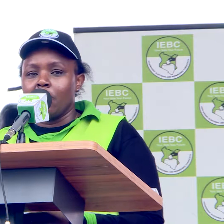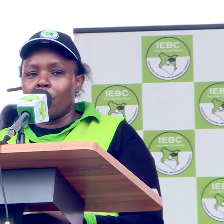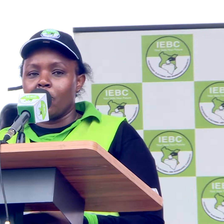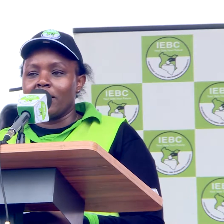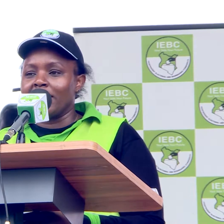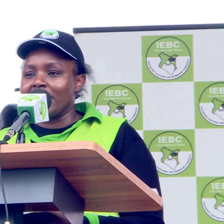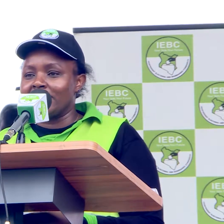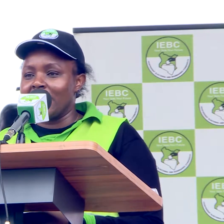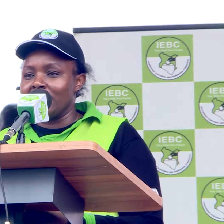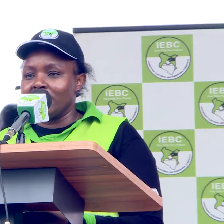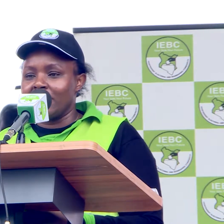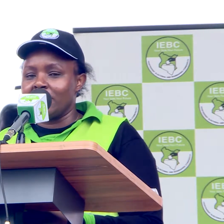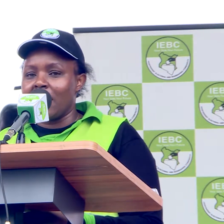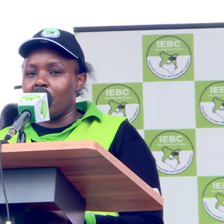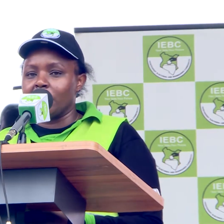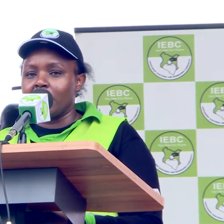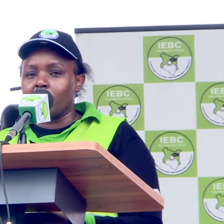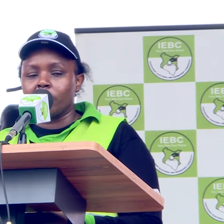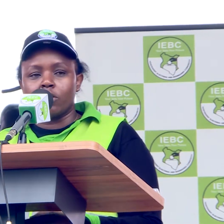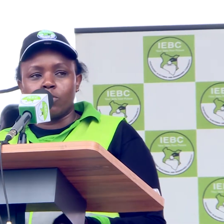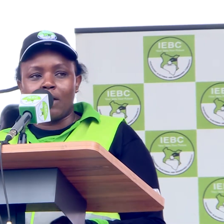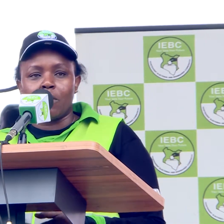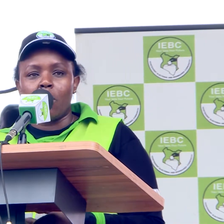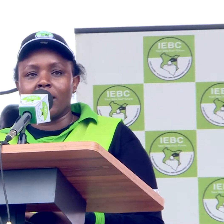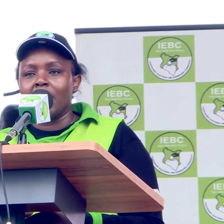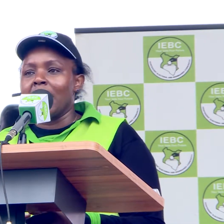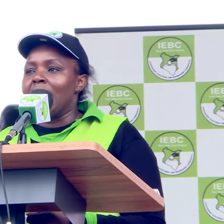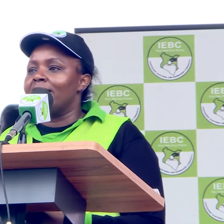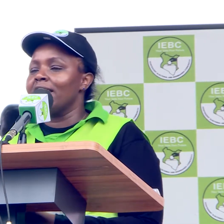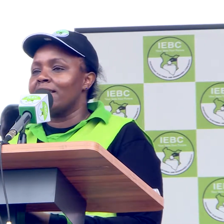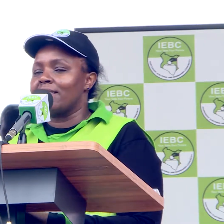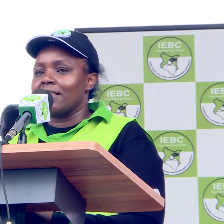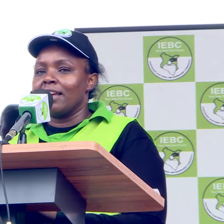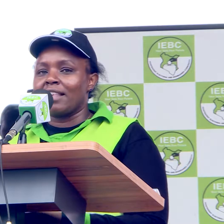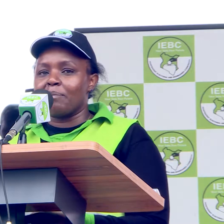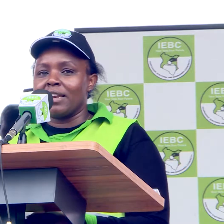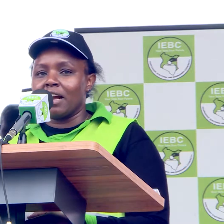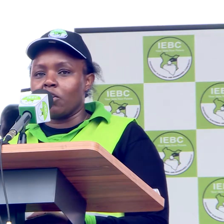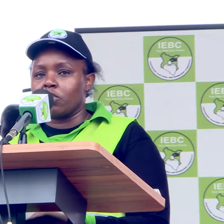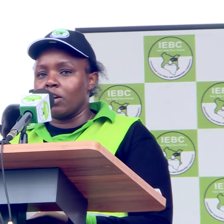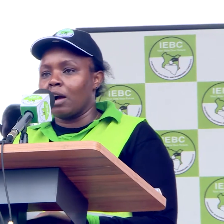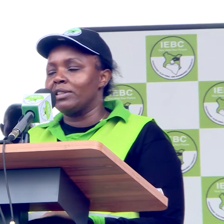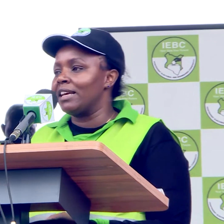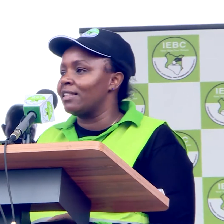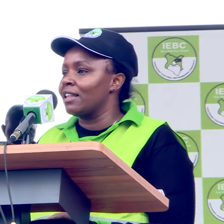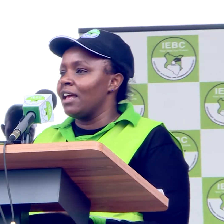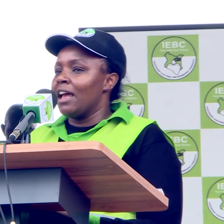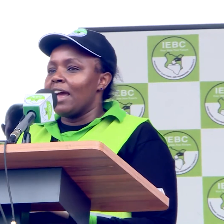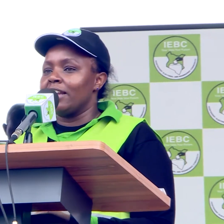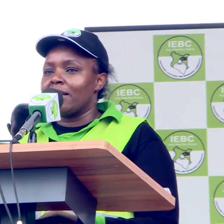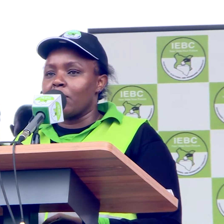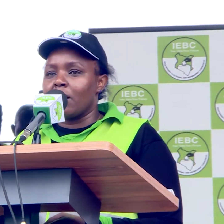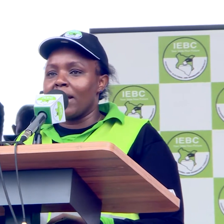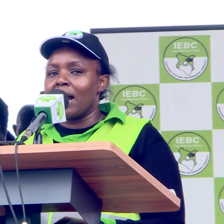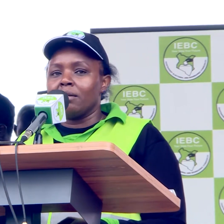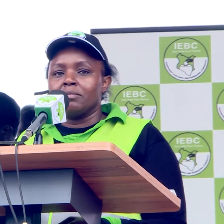team for the great idea and voter education to have a walk. This is happening across all counties,